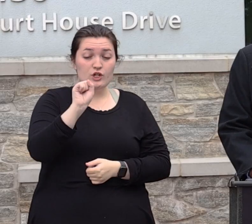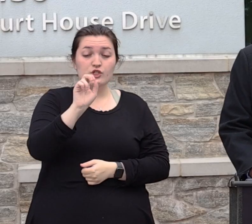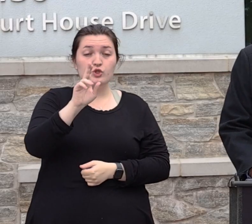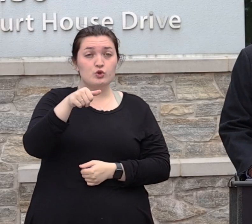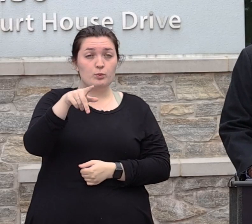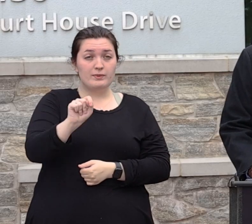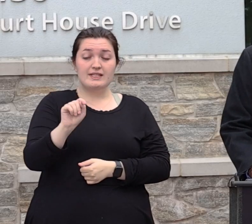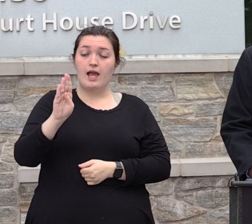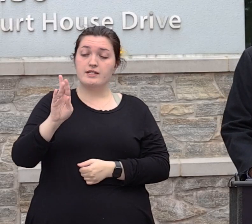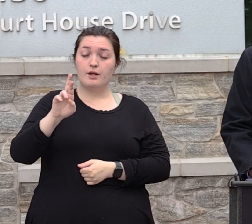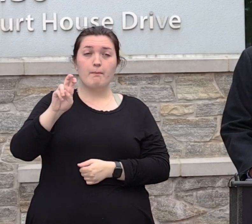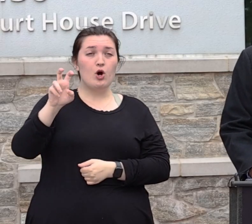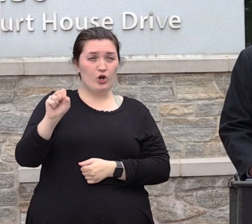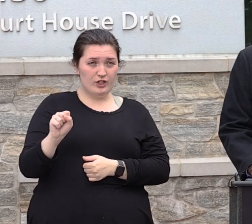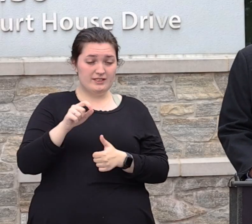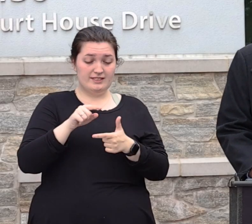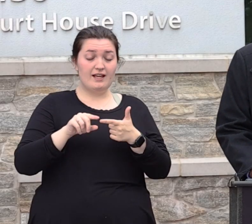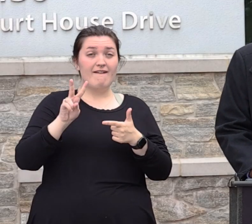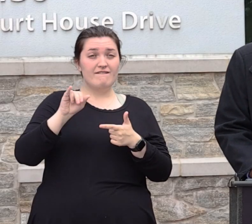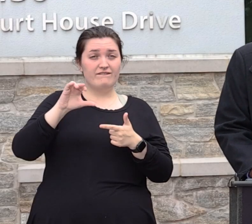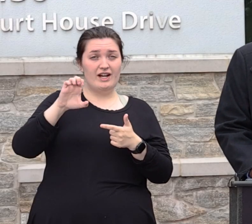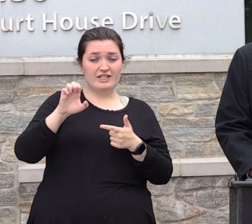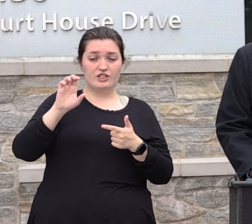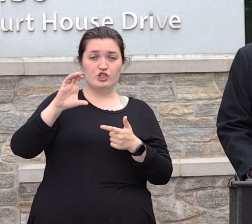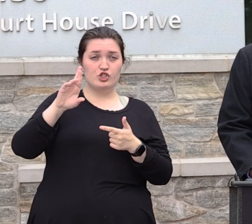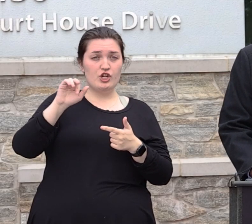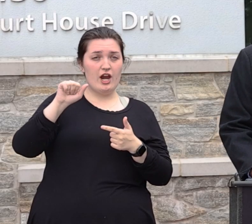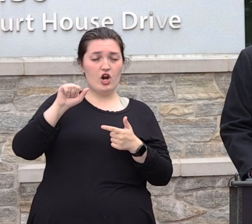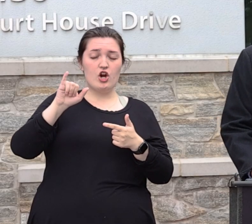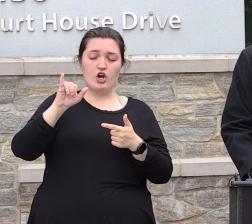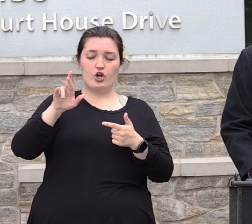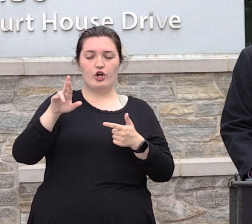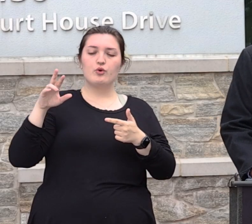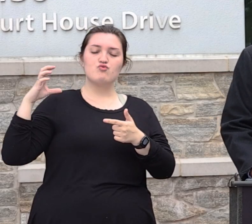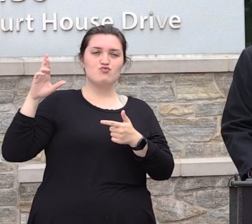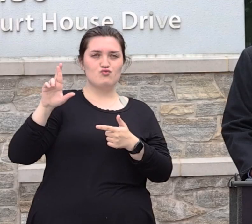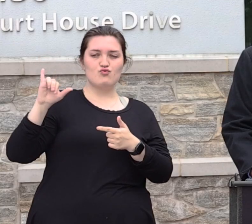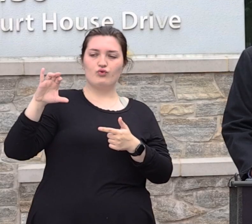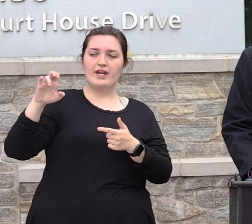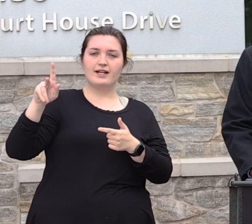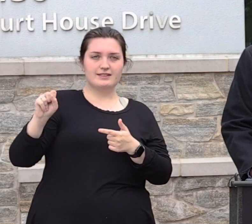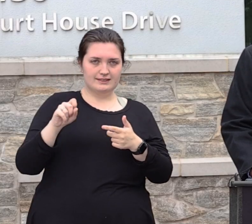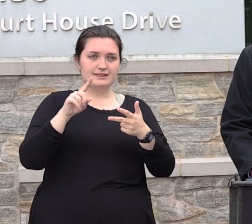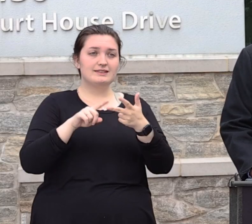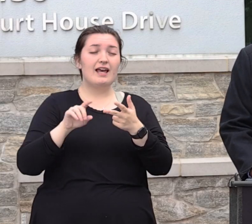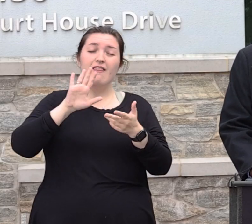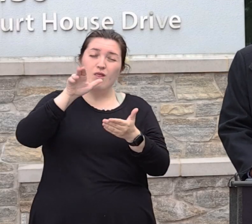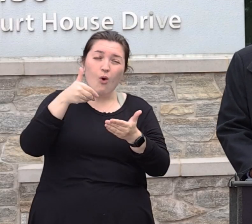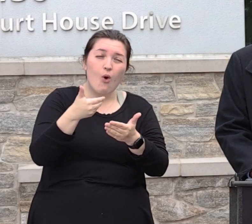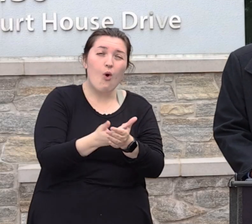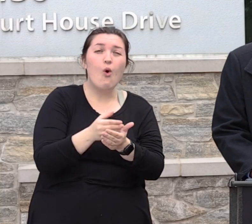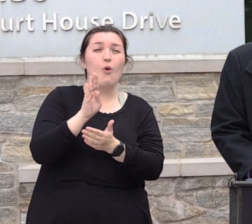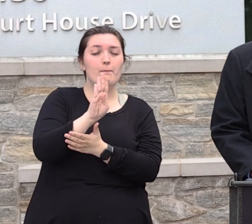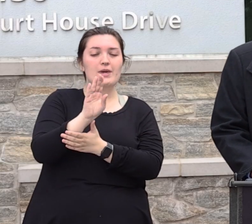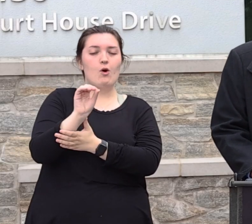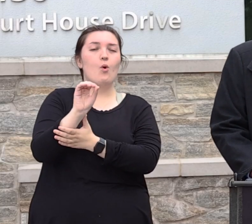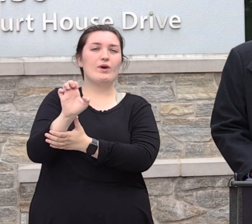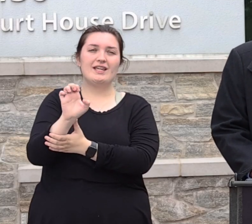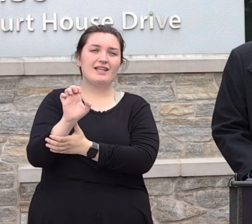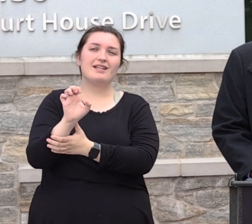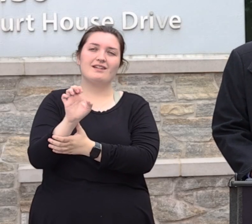Mallow, Vice Chair Ricks, and the entire Board of Education for the collaborative spirit with which we have approached this budget